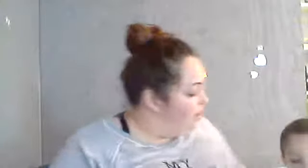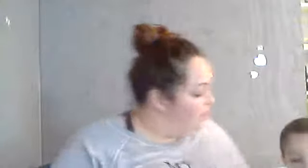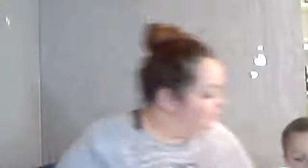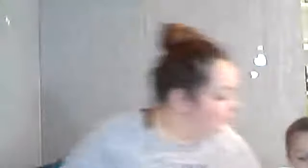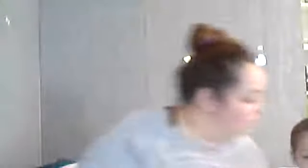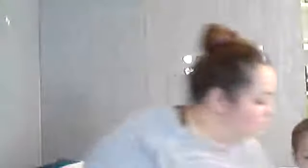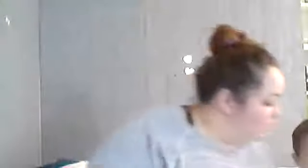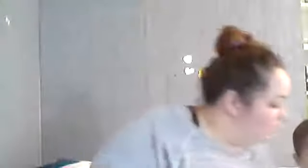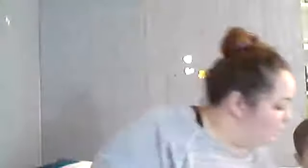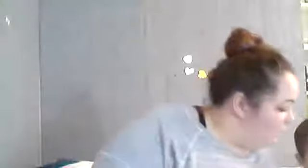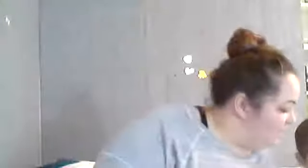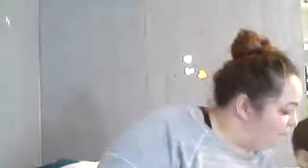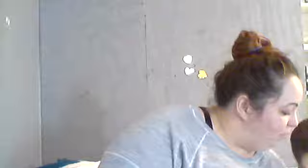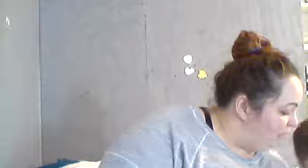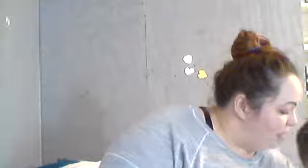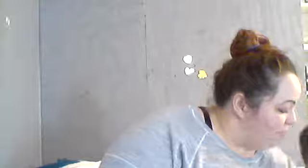Hey, you gotta let mommy get up, okay?